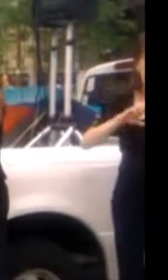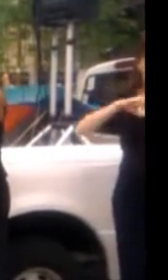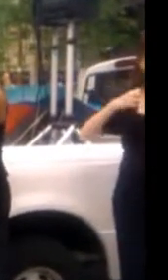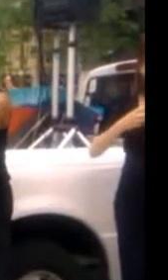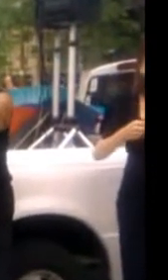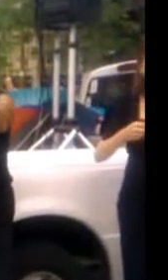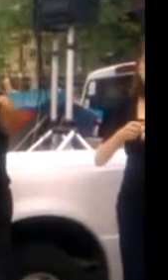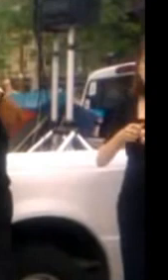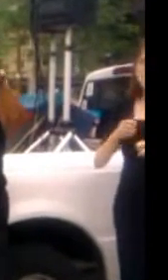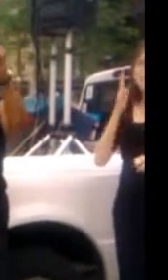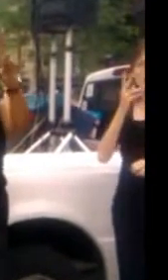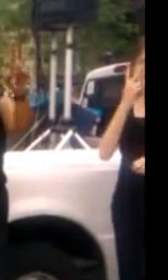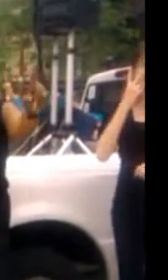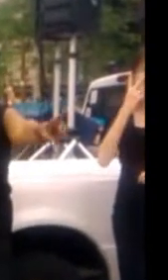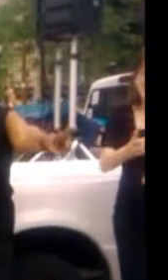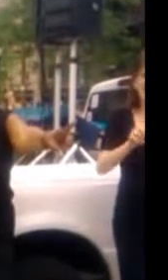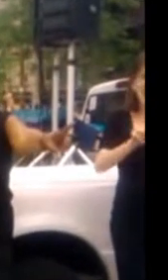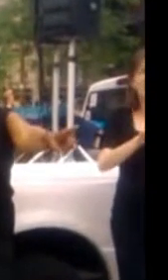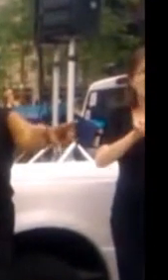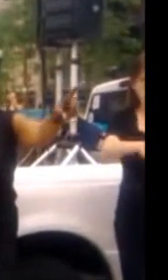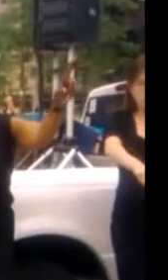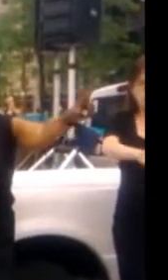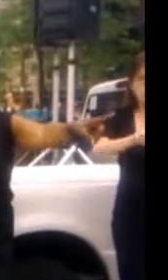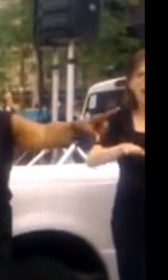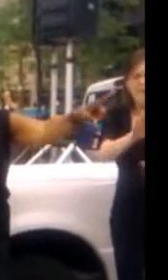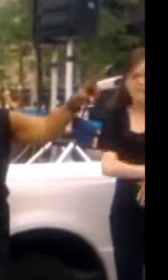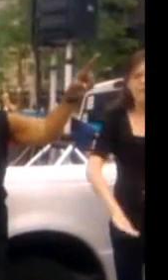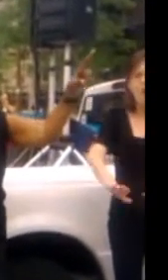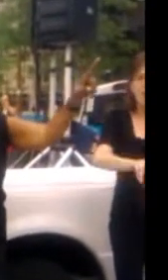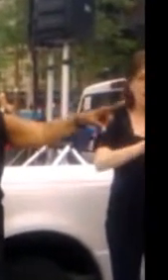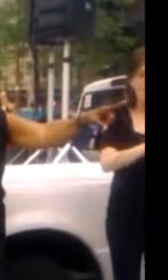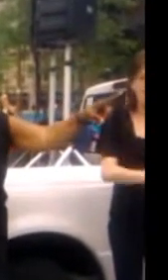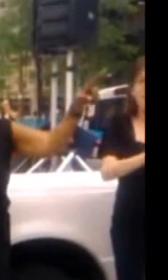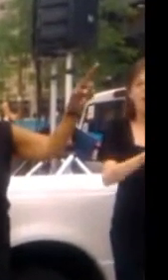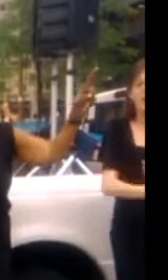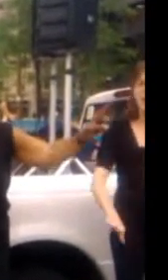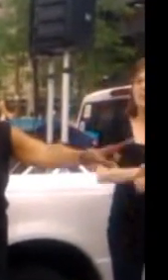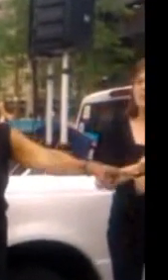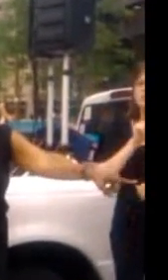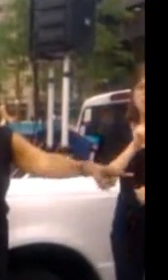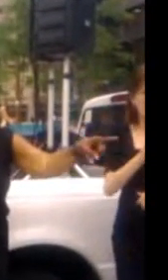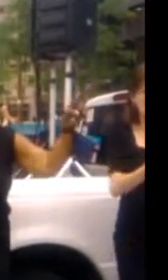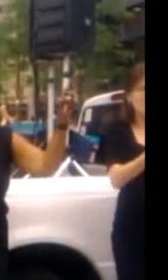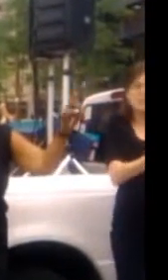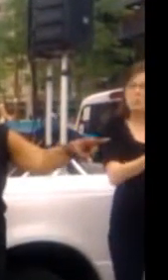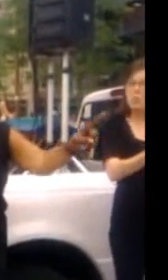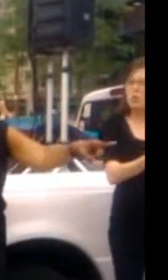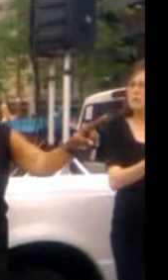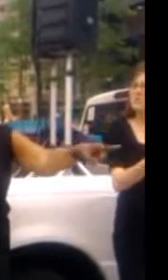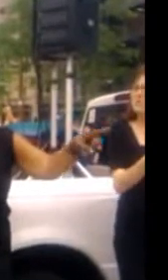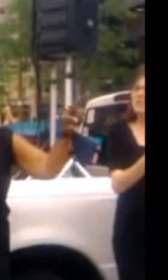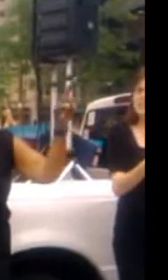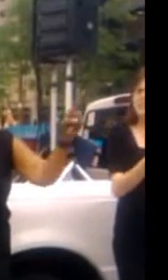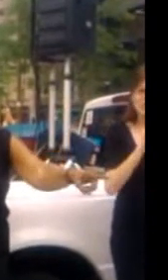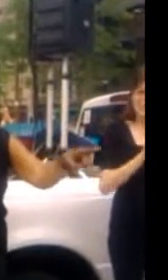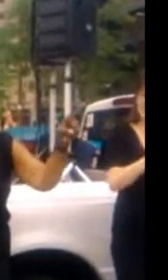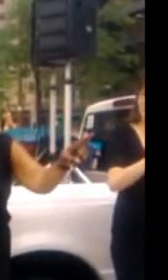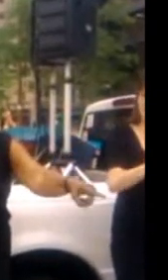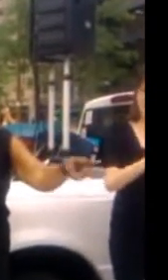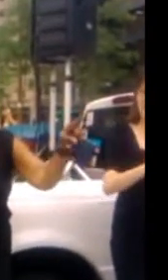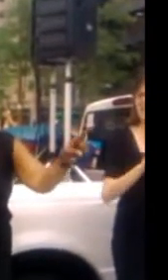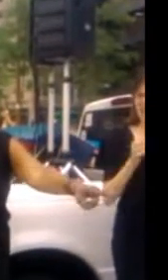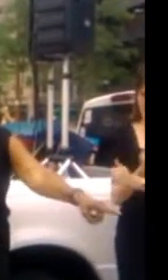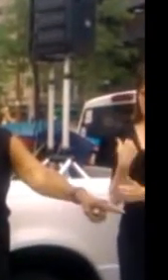a graveyard that is a witness for all the things that we and our forefathers have